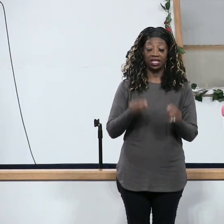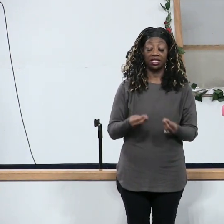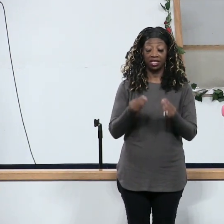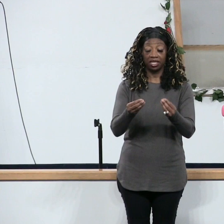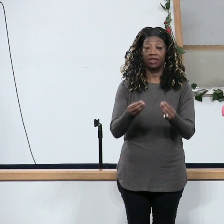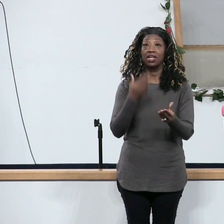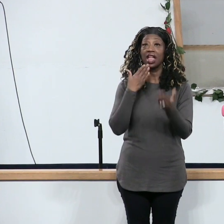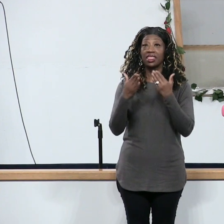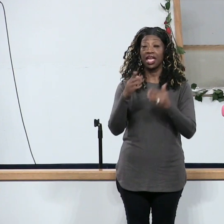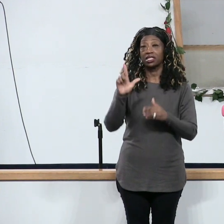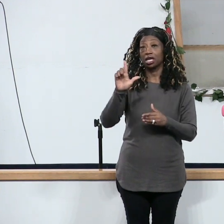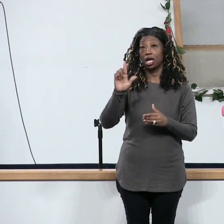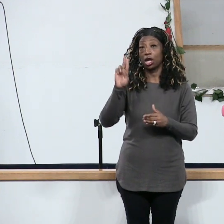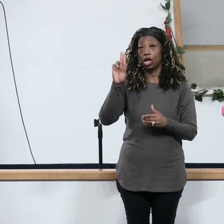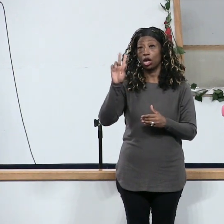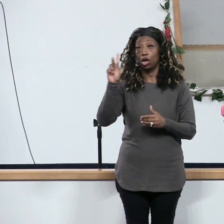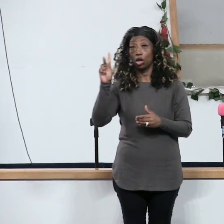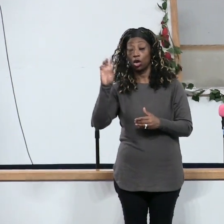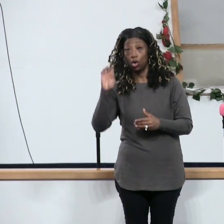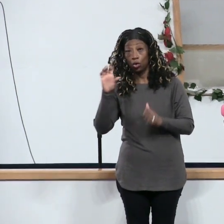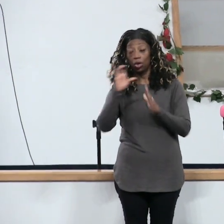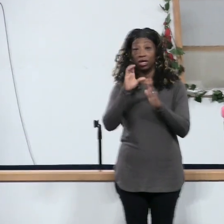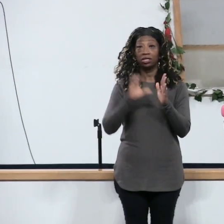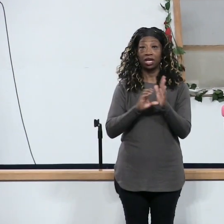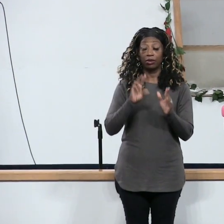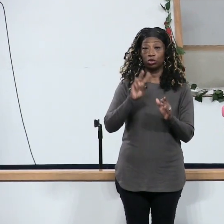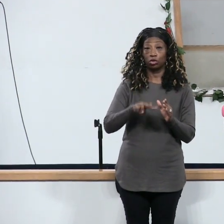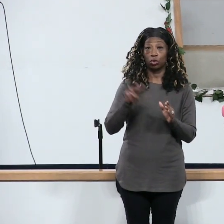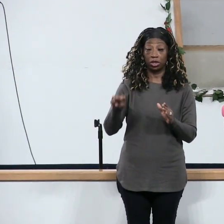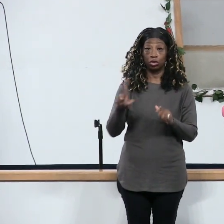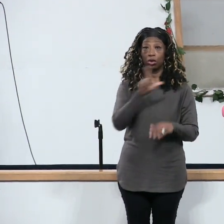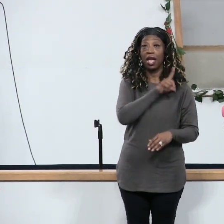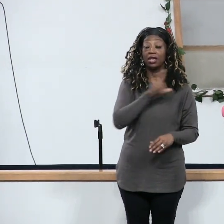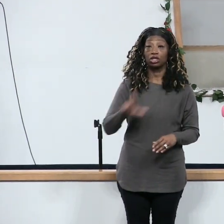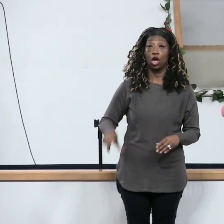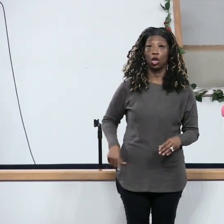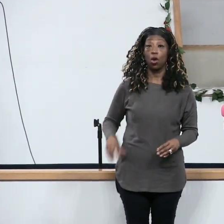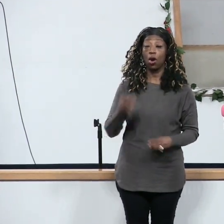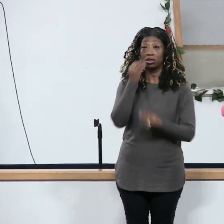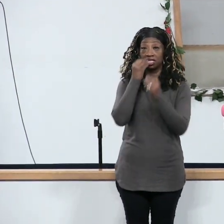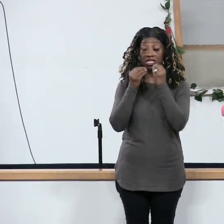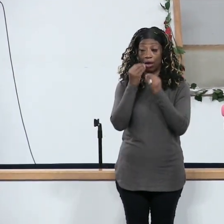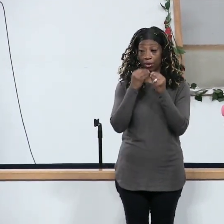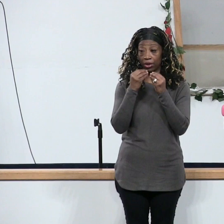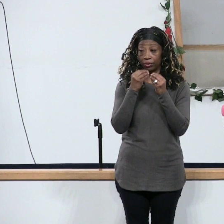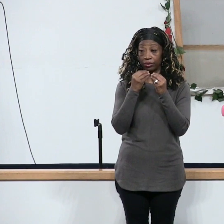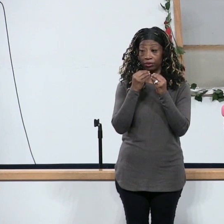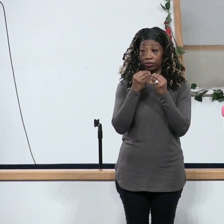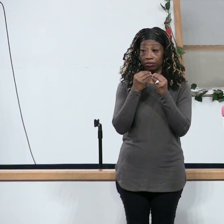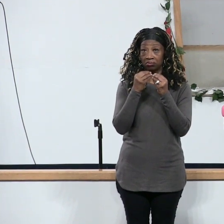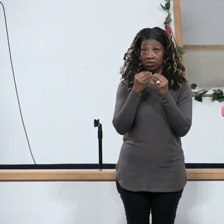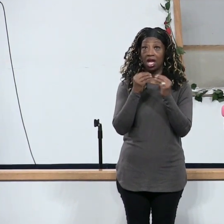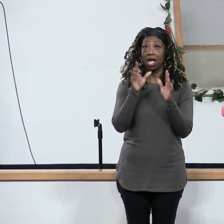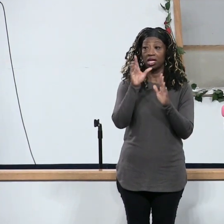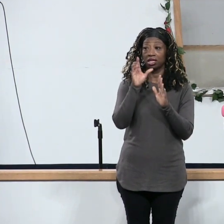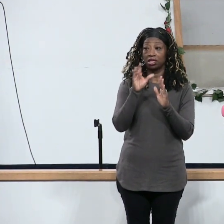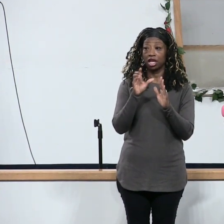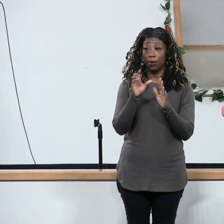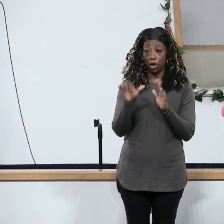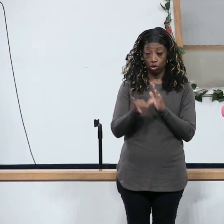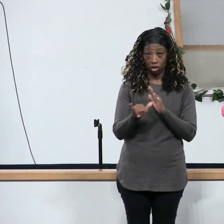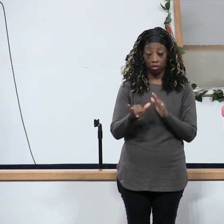Luke 22. When Jesus institutes the Lord's Supper, or what we know as communion. Chapter 22, it